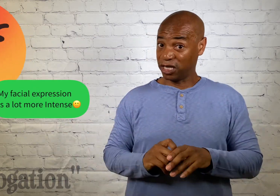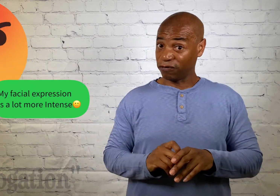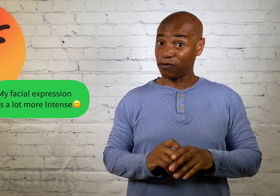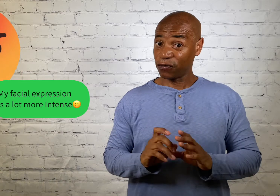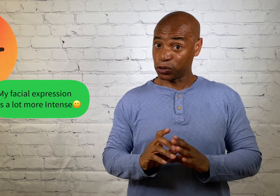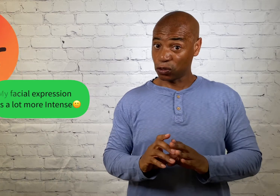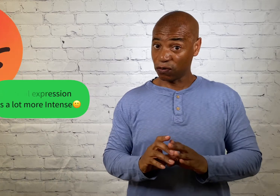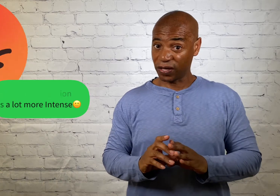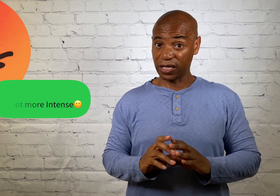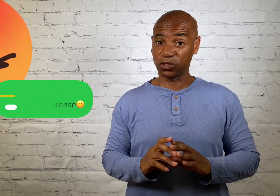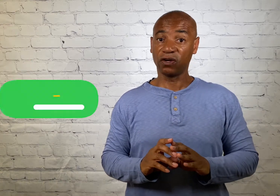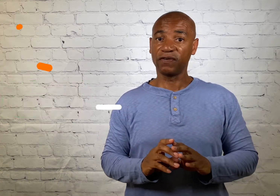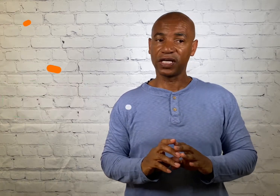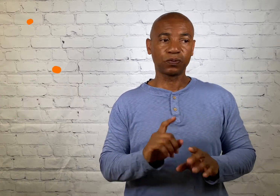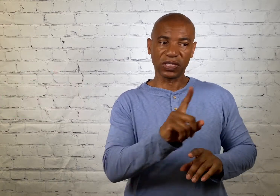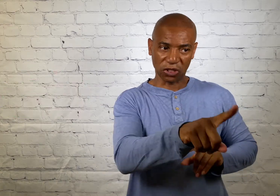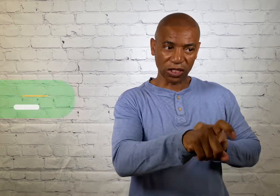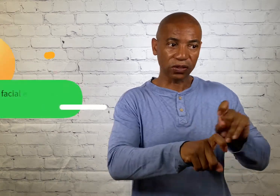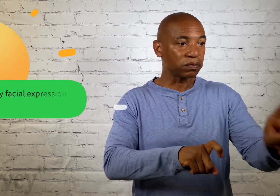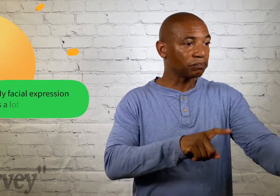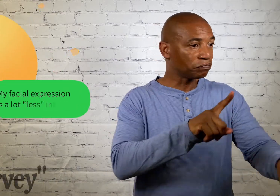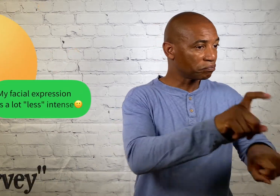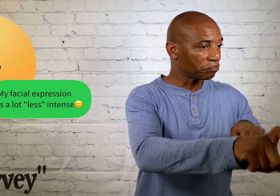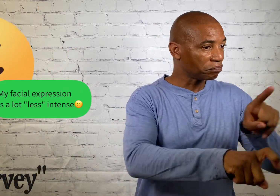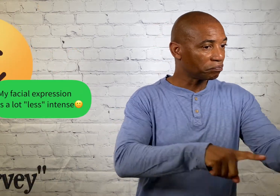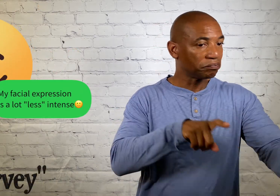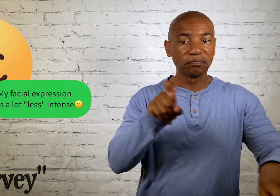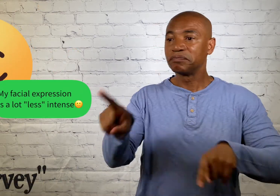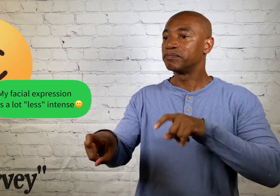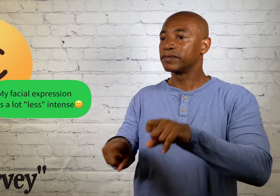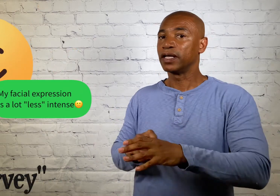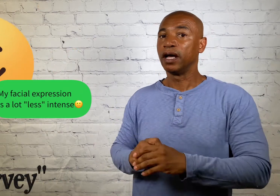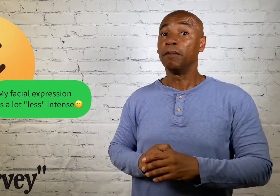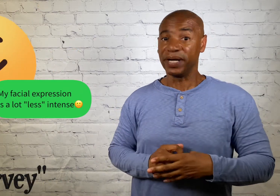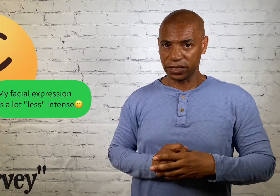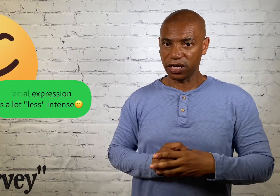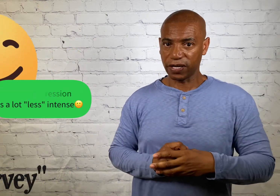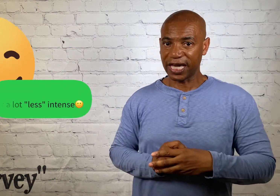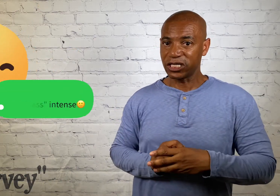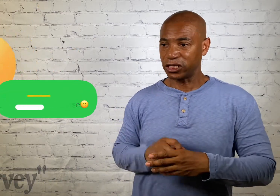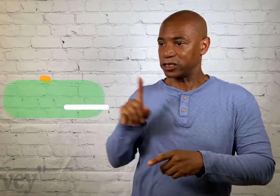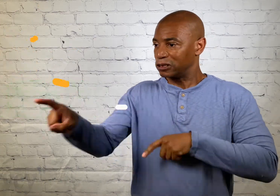Different from survey. Survey is pretty gentle, but interrogations,